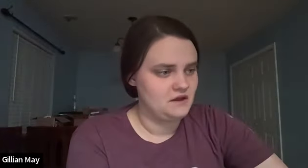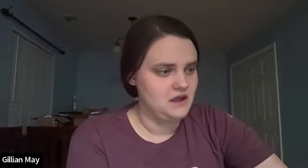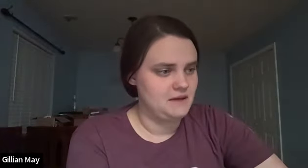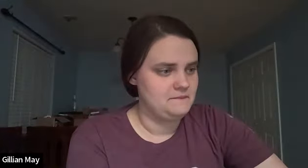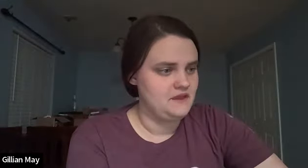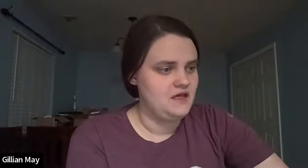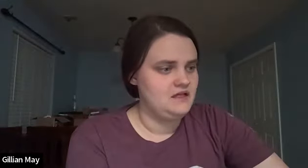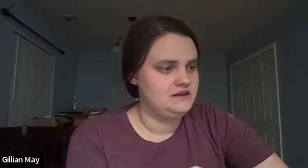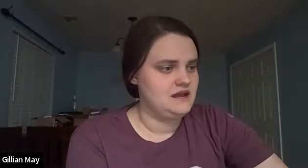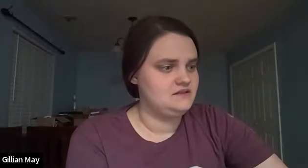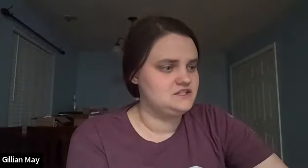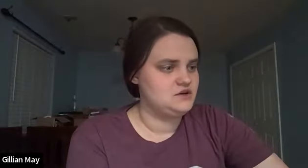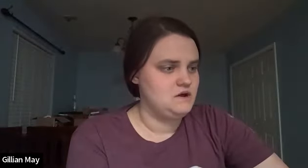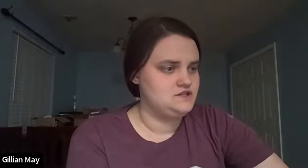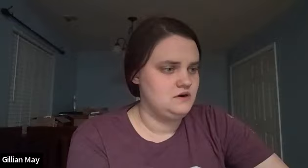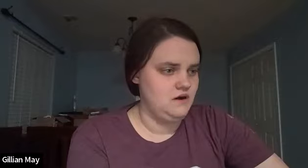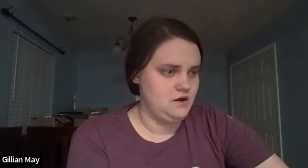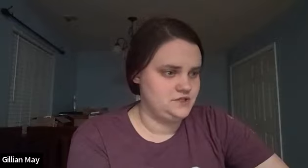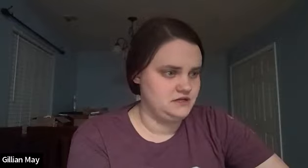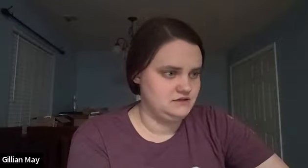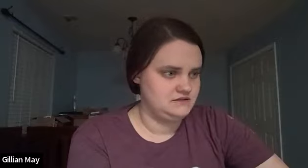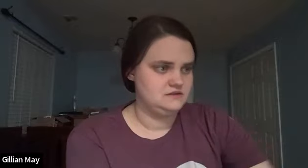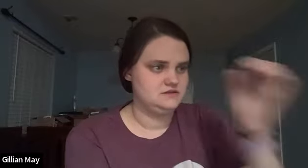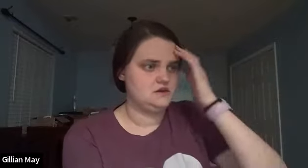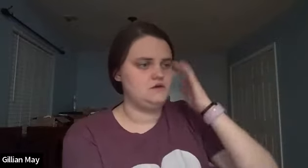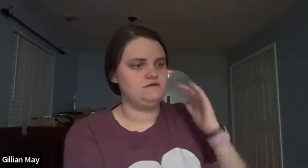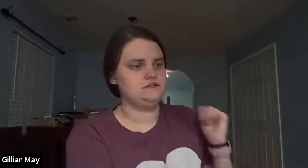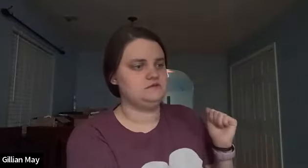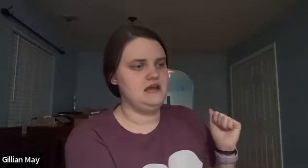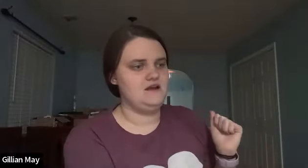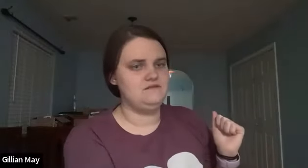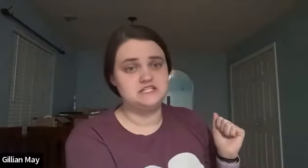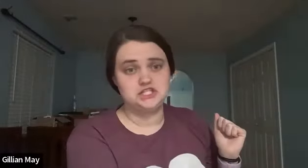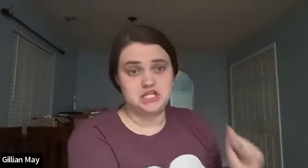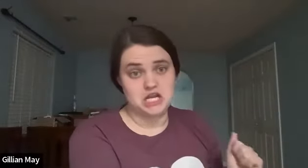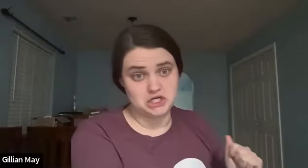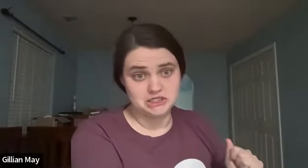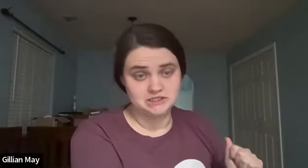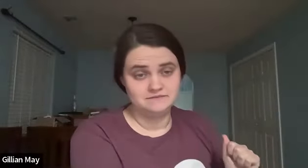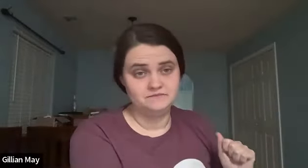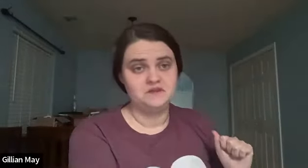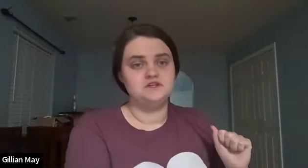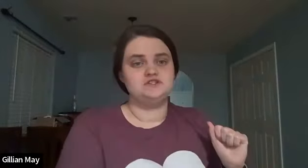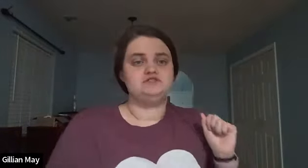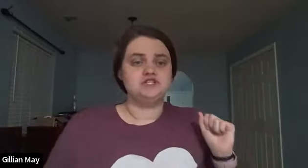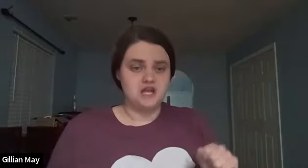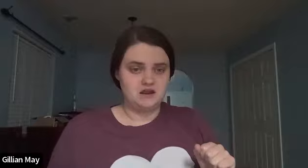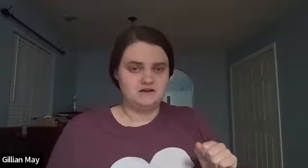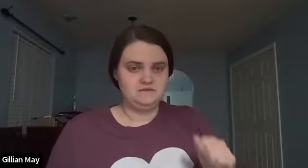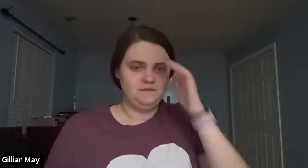Okay, now let's go on to our objects. So the first one I have is chair. So chair